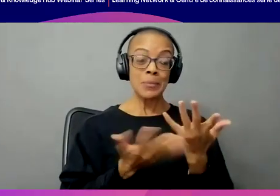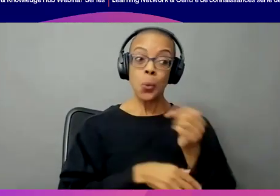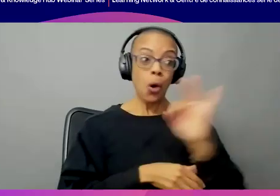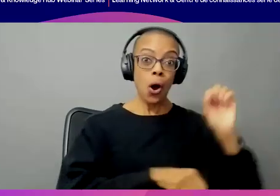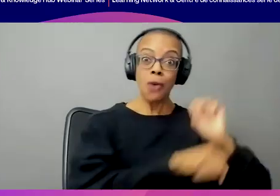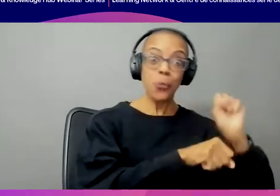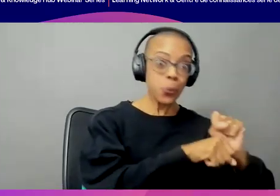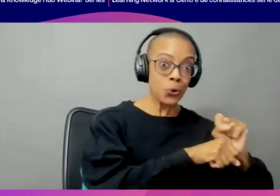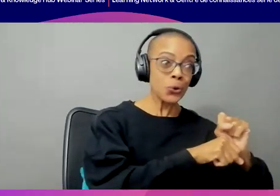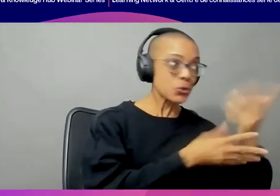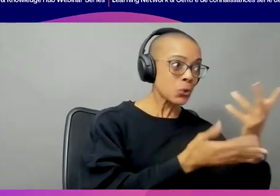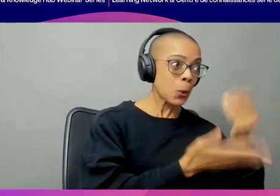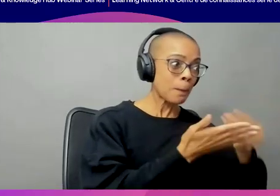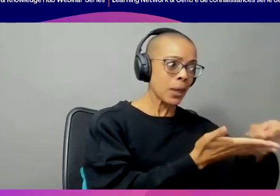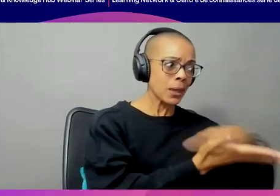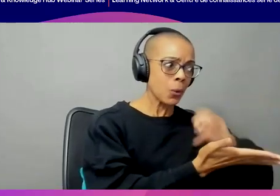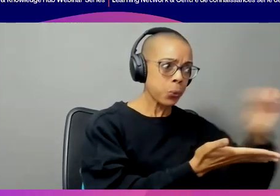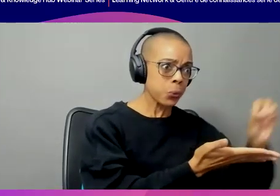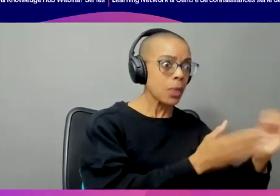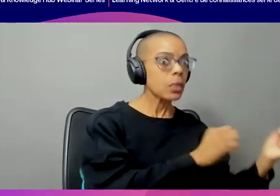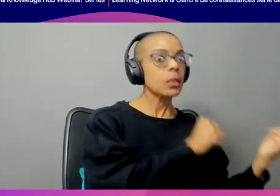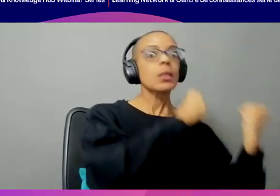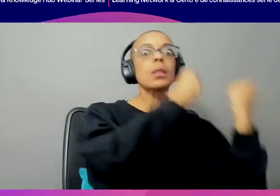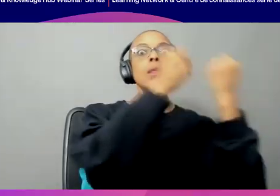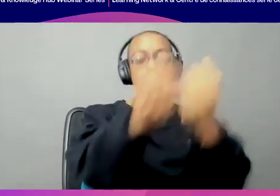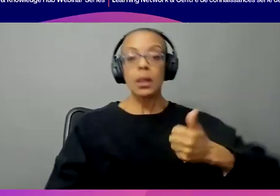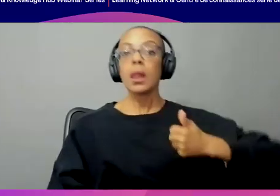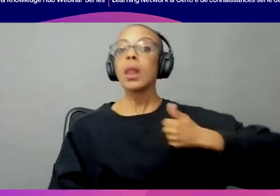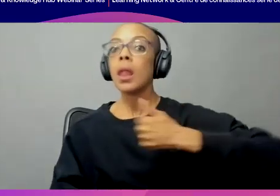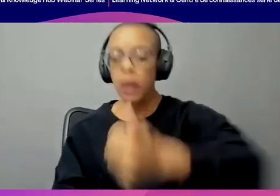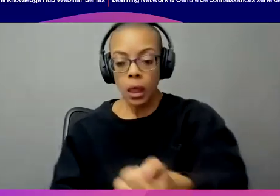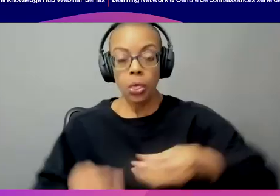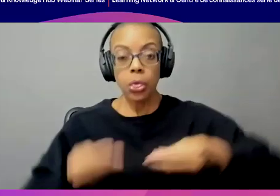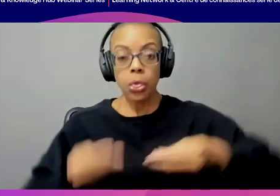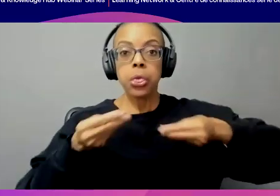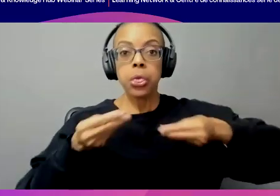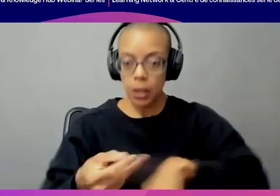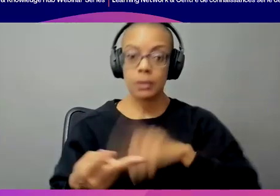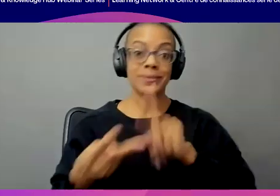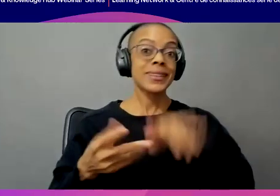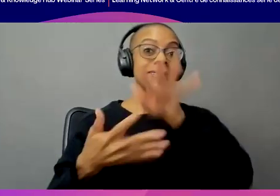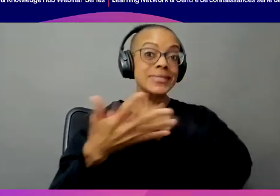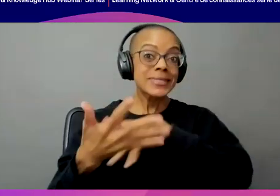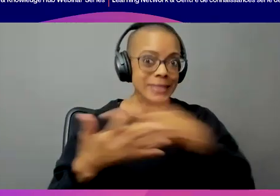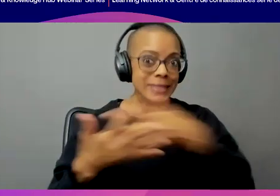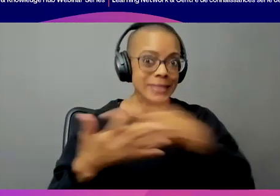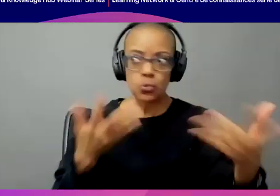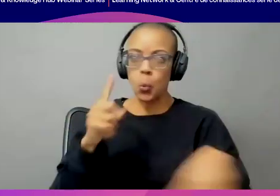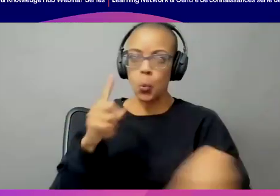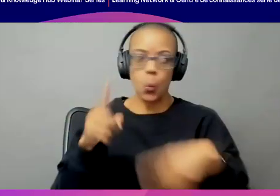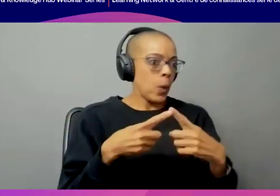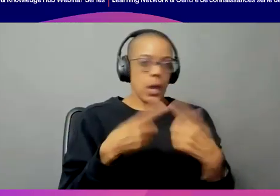but traveling to cities is an enormous issue. The scheduling with regard to family and work and travel